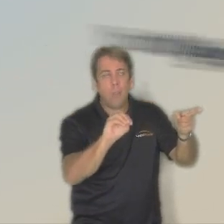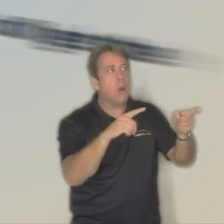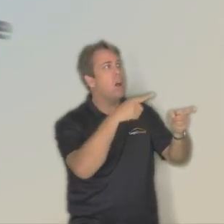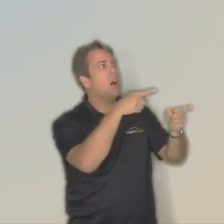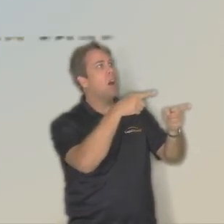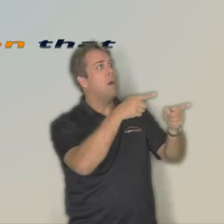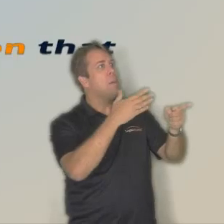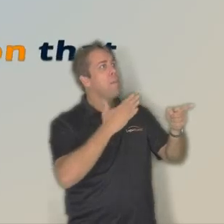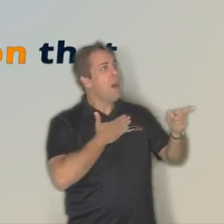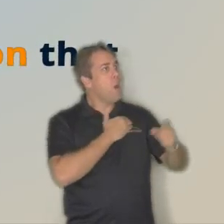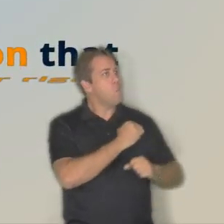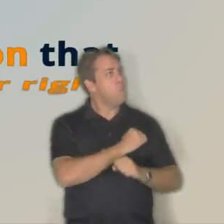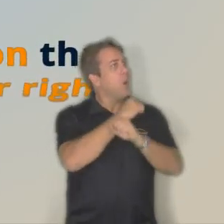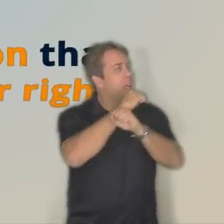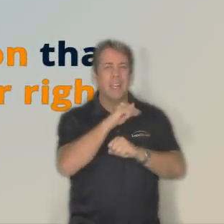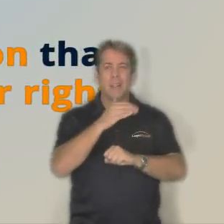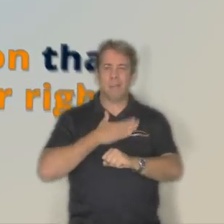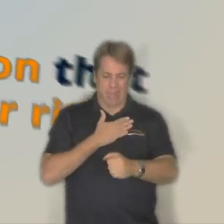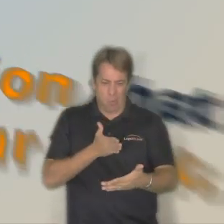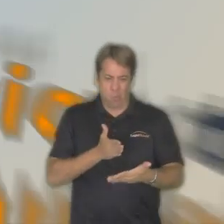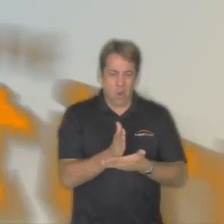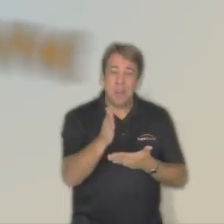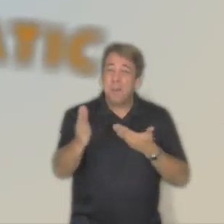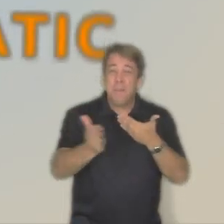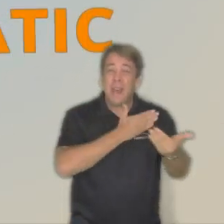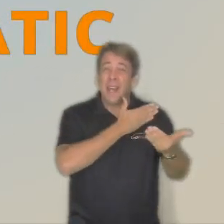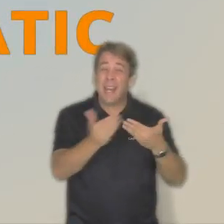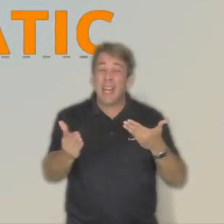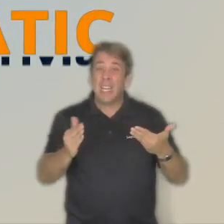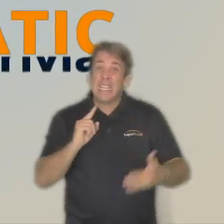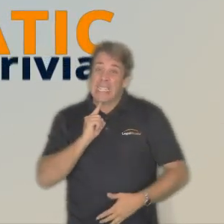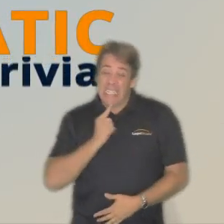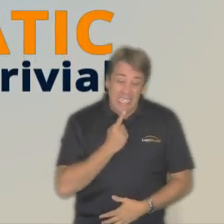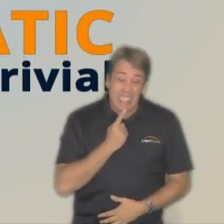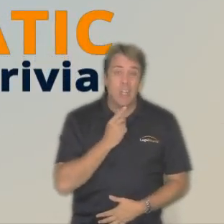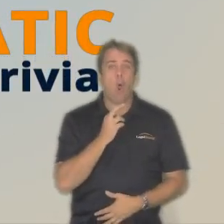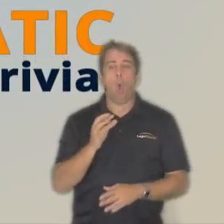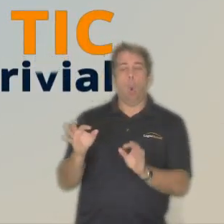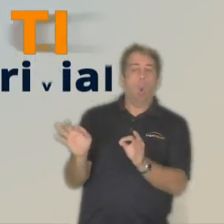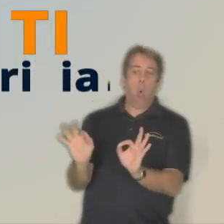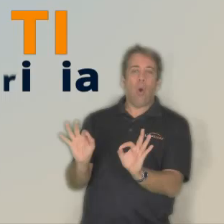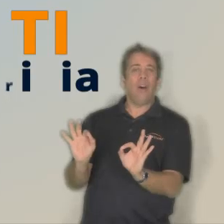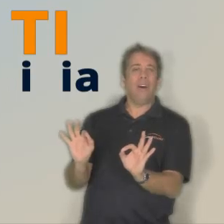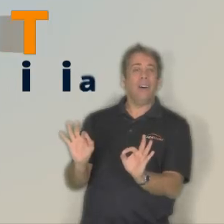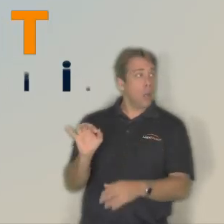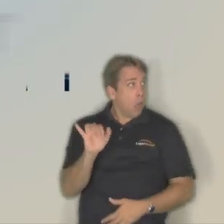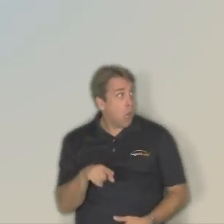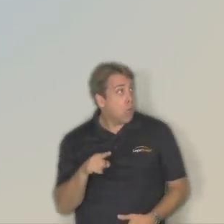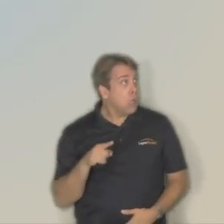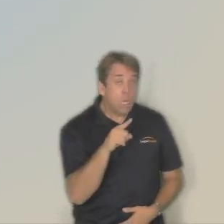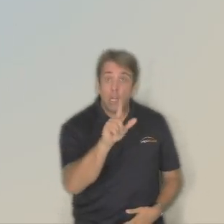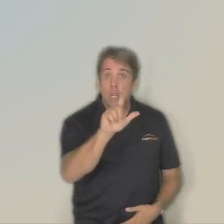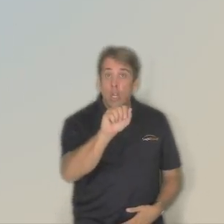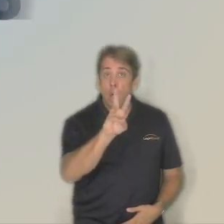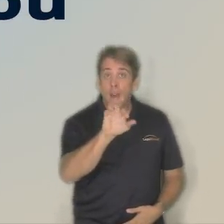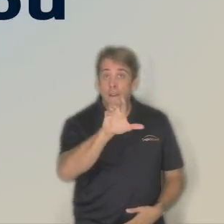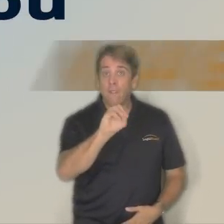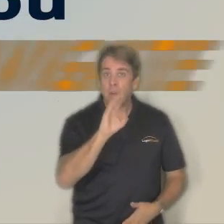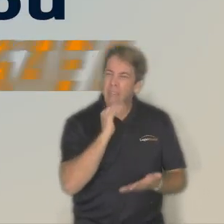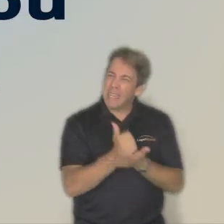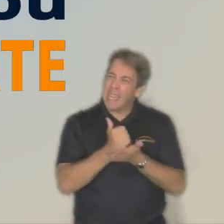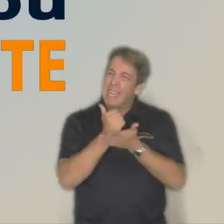firms. You will get the legal protection that is your right, no matter how traumatic or trivial the issue. Your law firm will